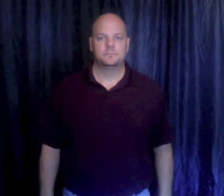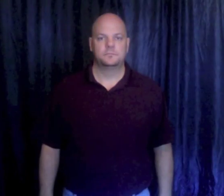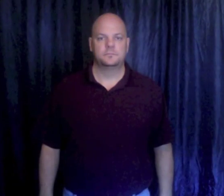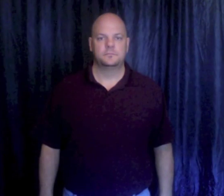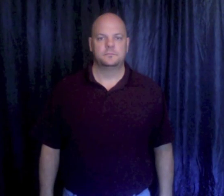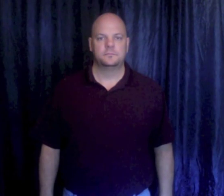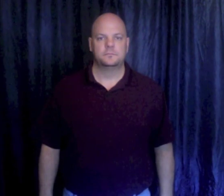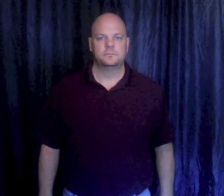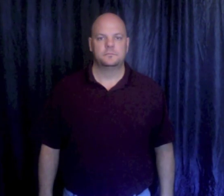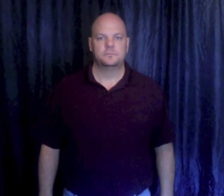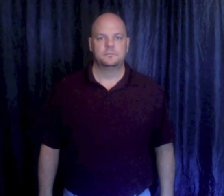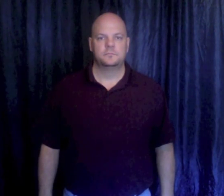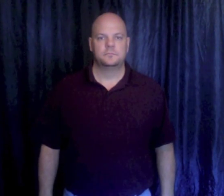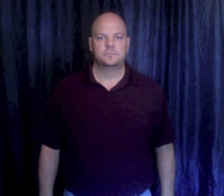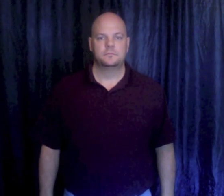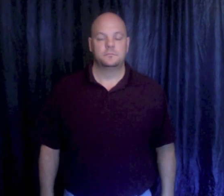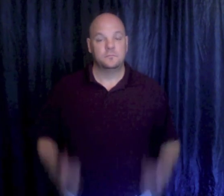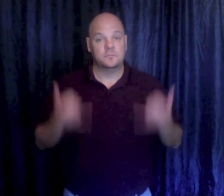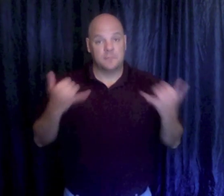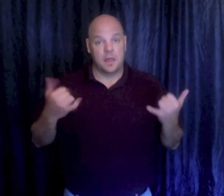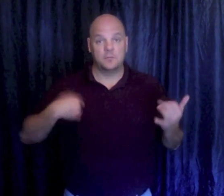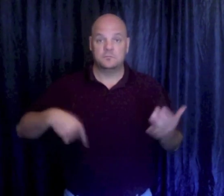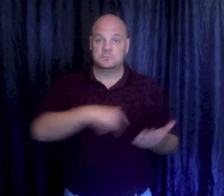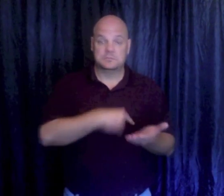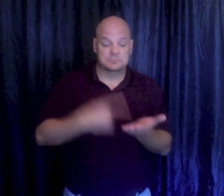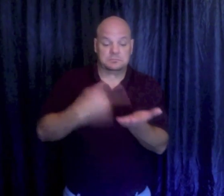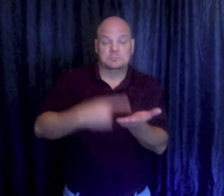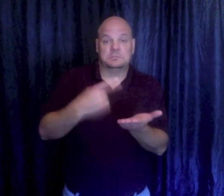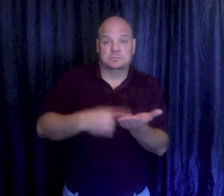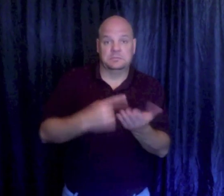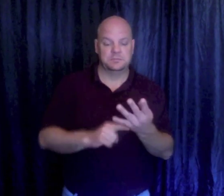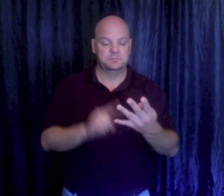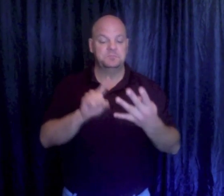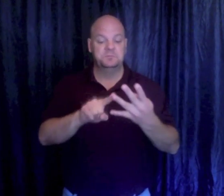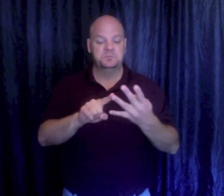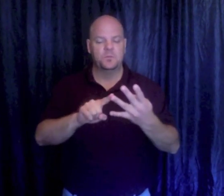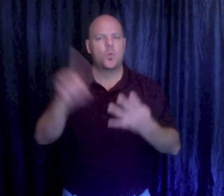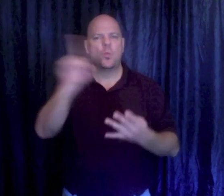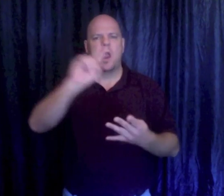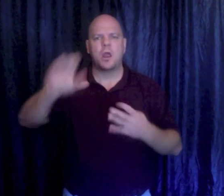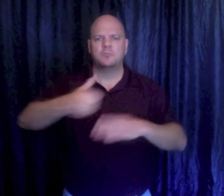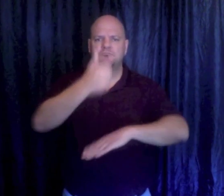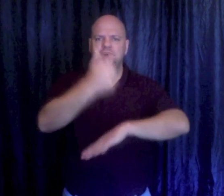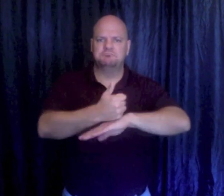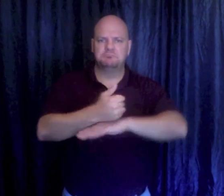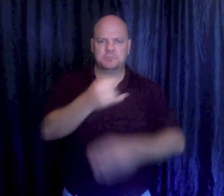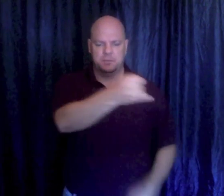So let's get to where the boundary is. Where does the thickest boundary